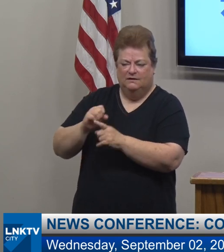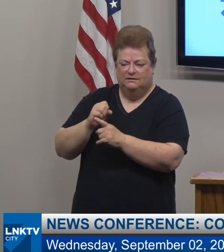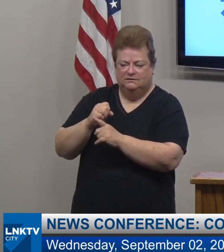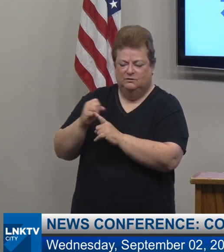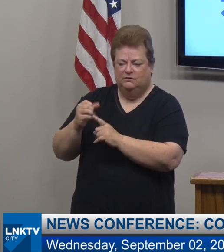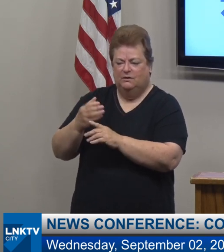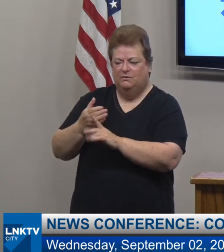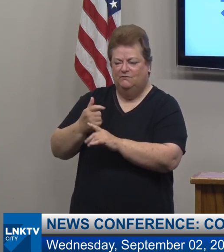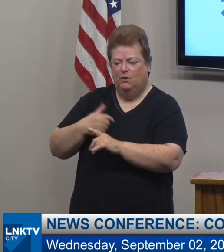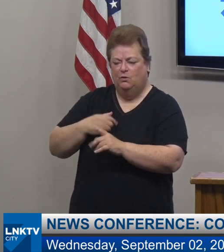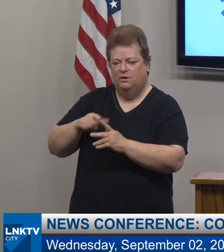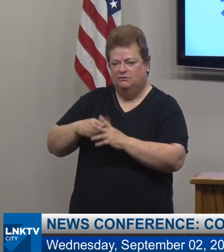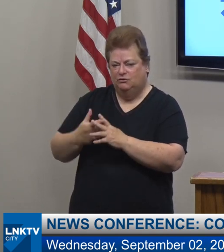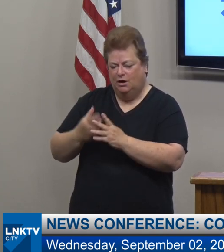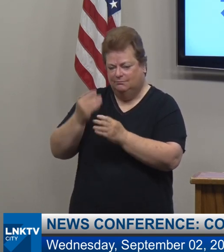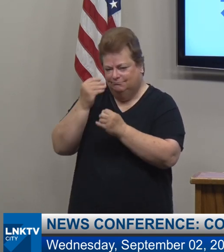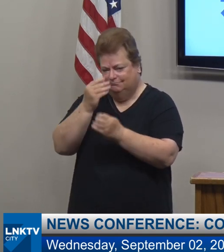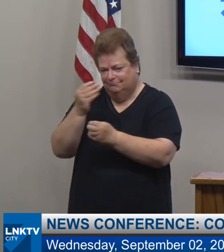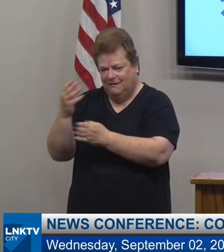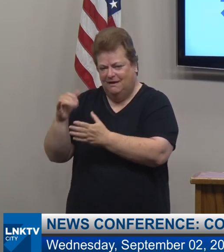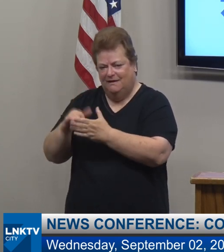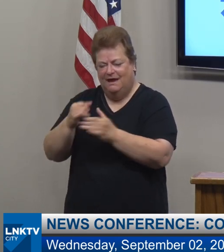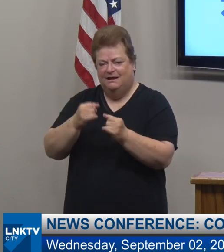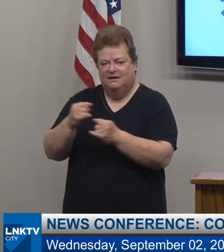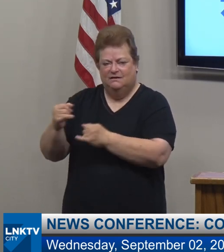any individual information